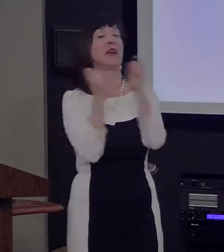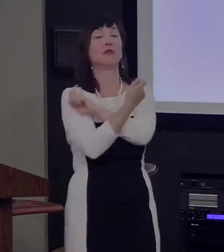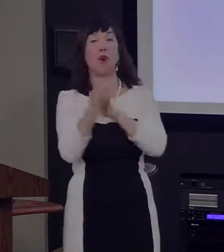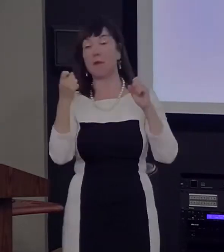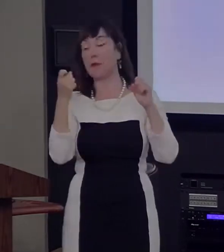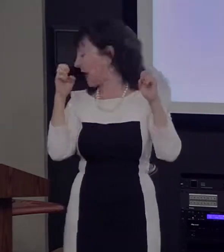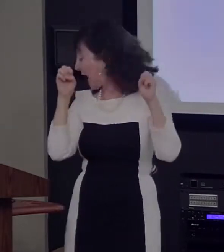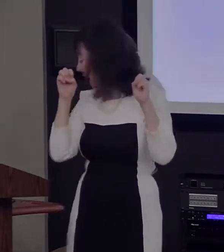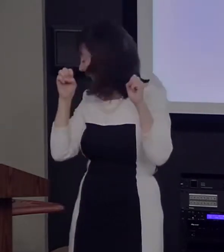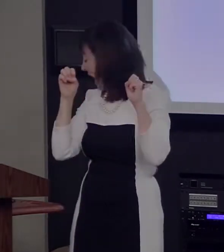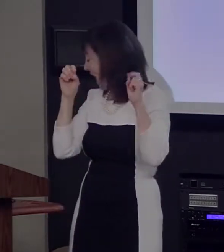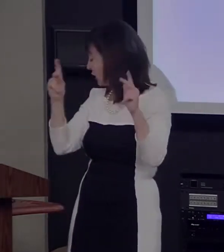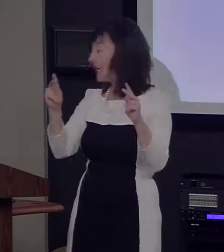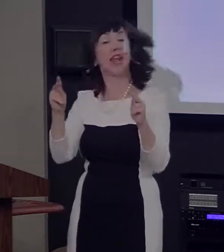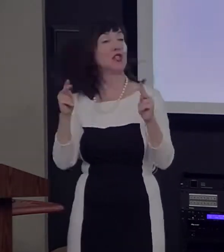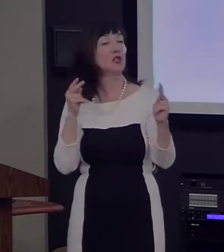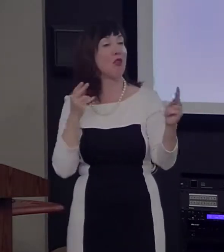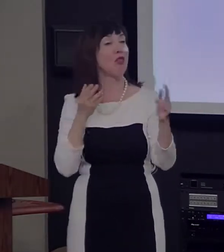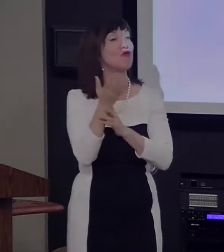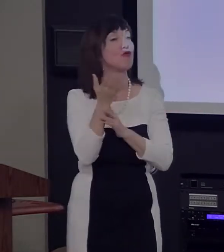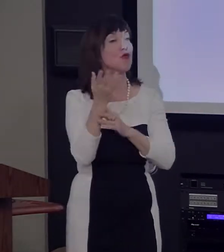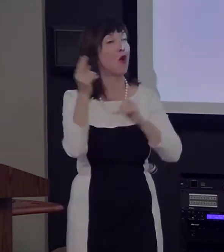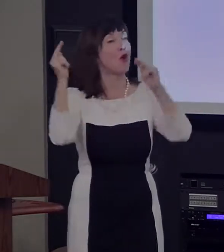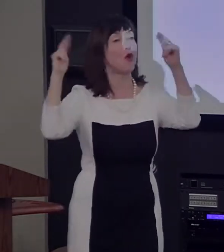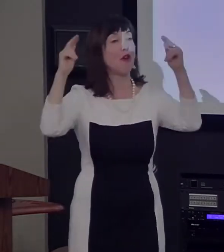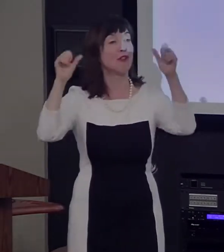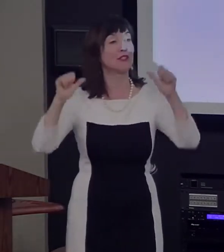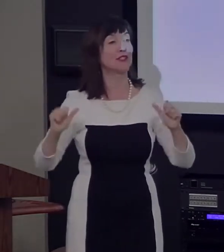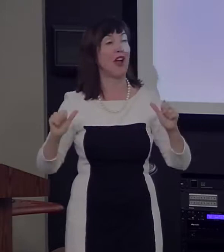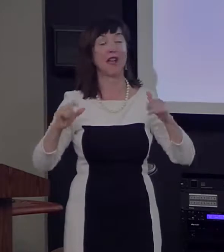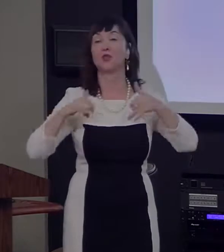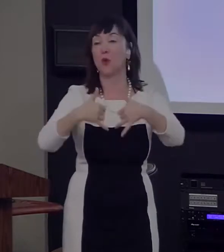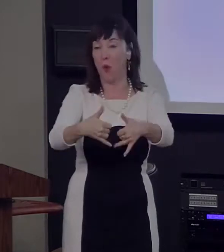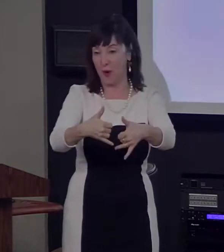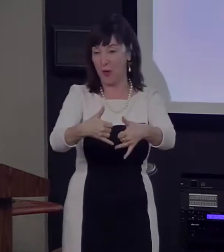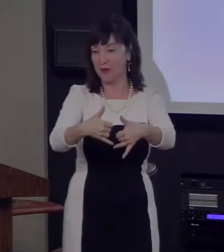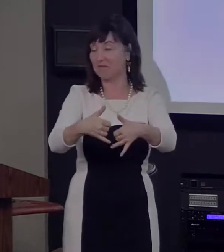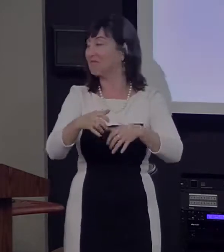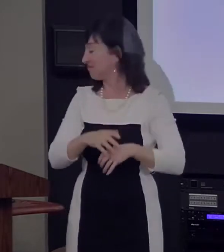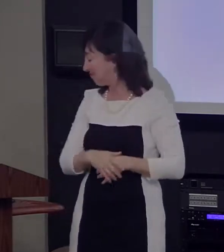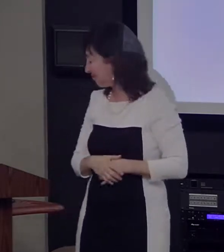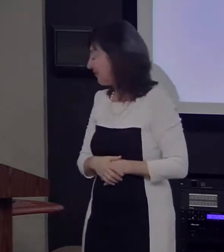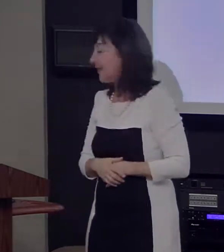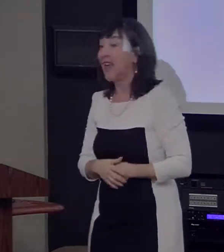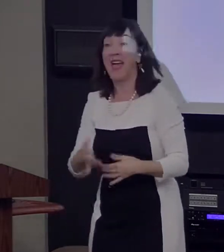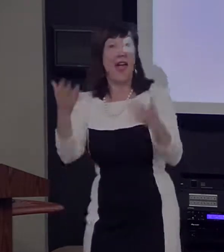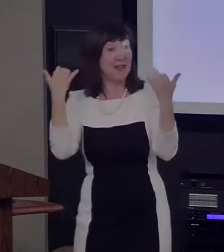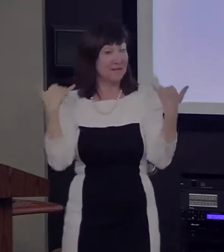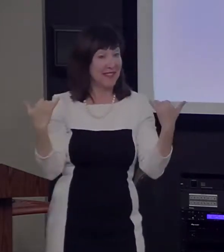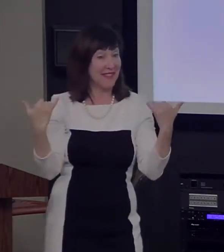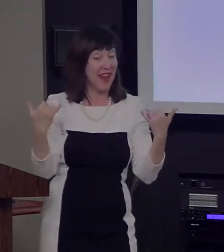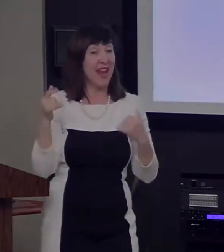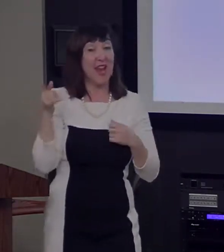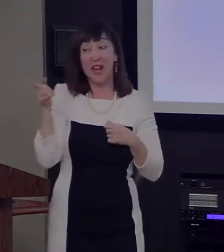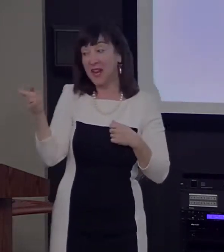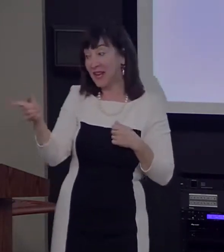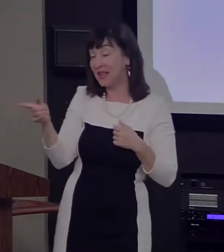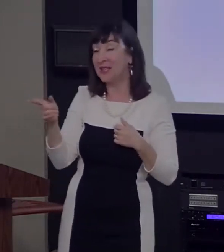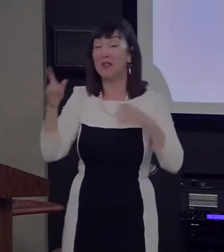Mind-Brain Educational Society Award for transforming education through